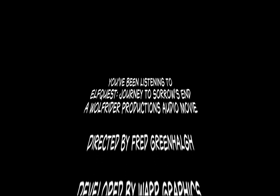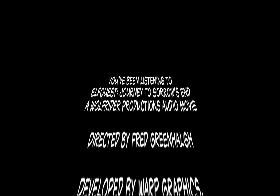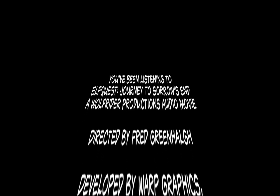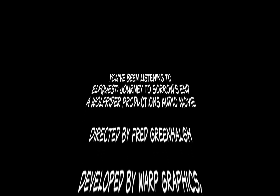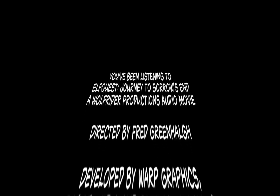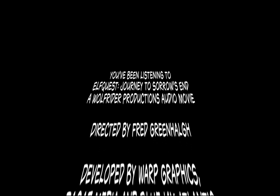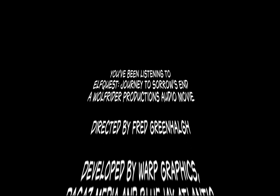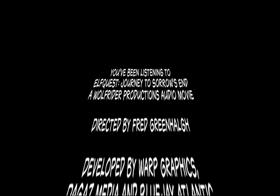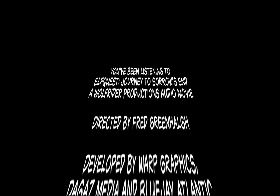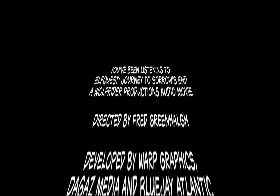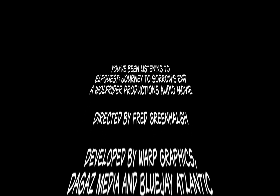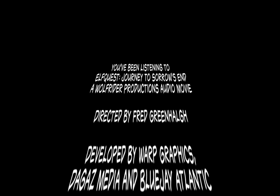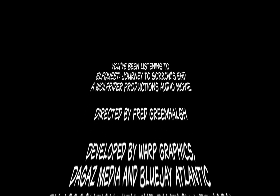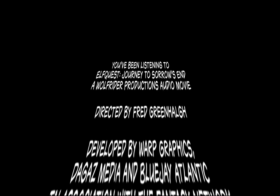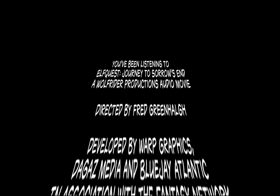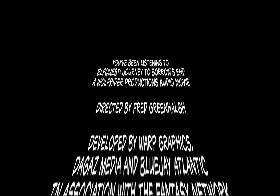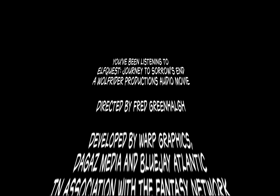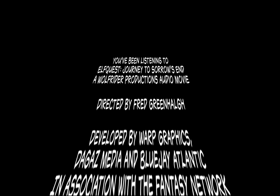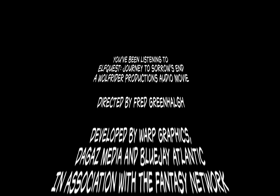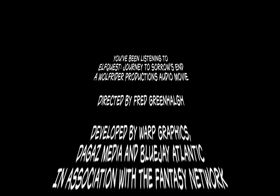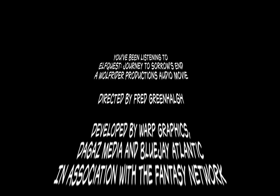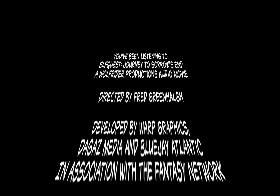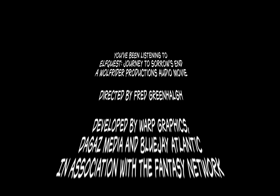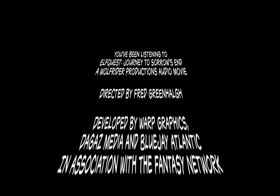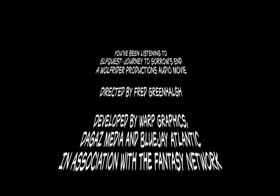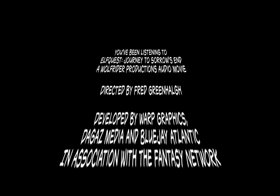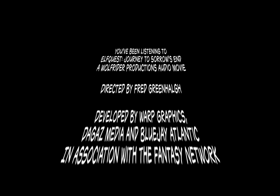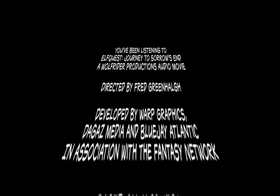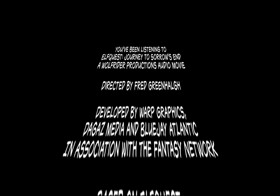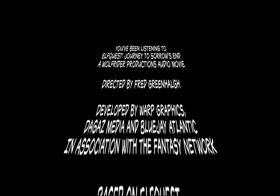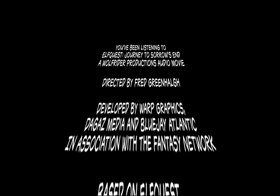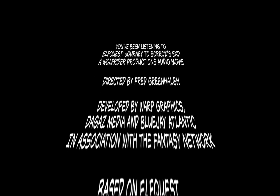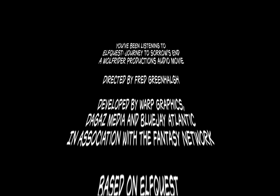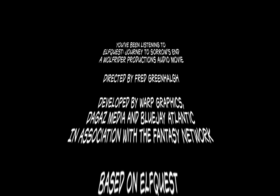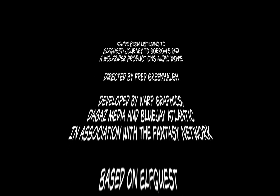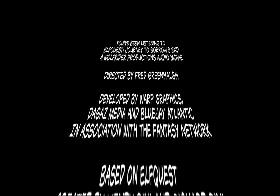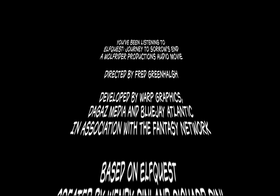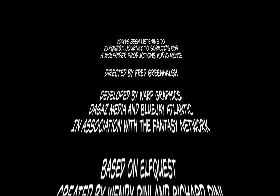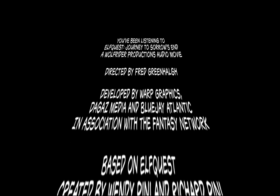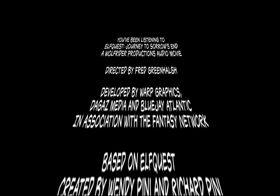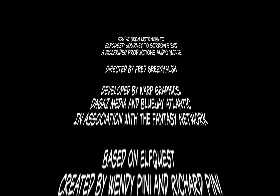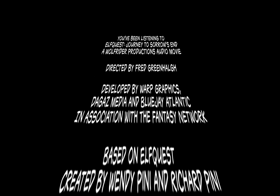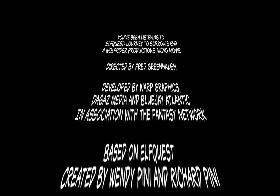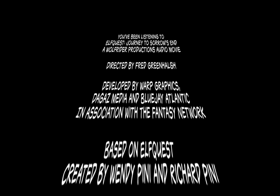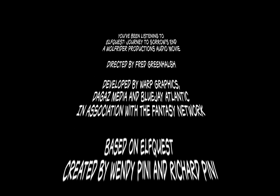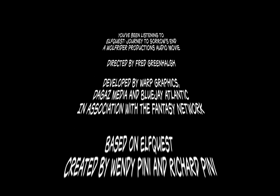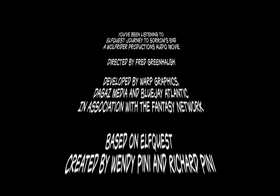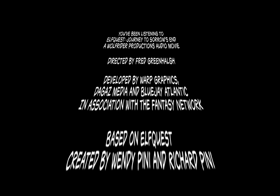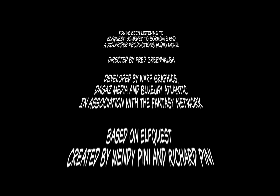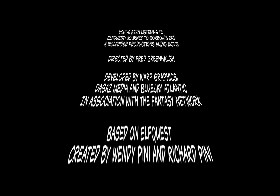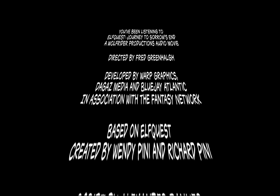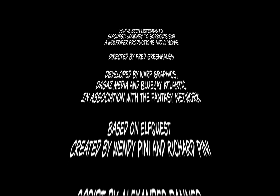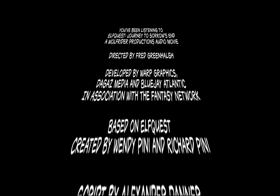Warp Graphics, Digas Media, and Blue Jay Atlantic in association with the Fantasy Network. Based on ElfQuest, created by Wendy Peeney